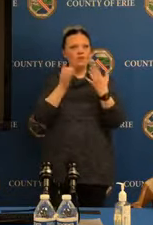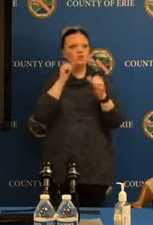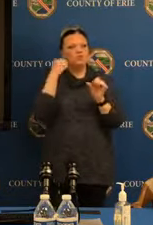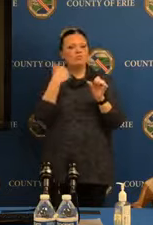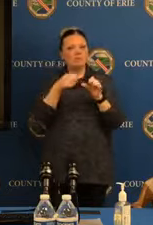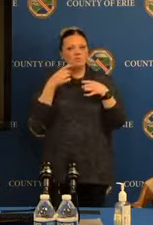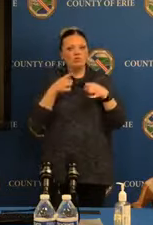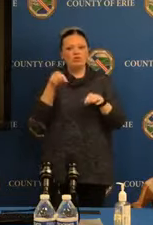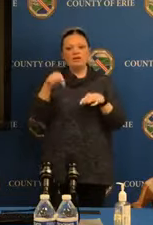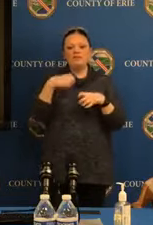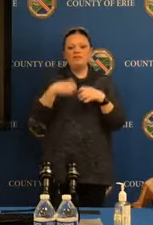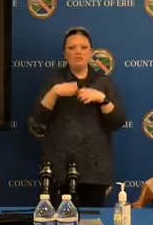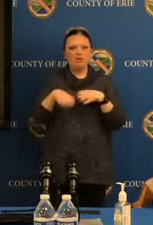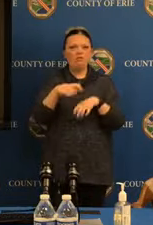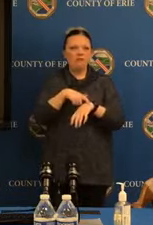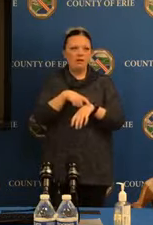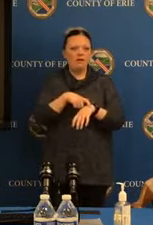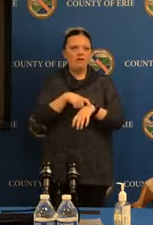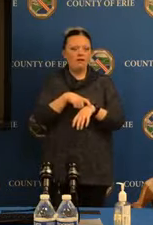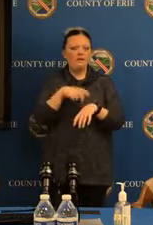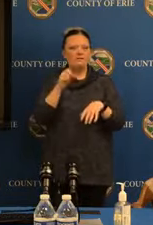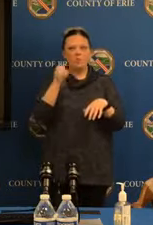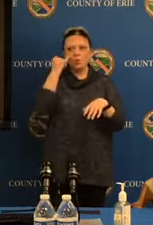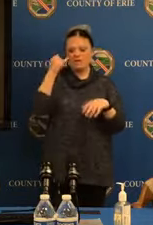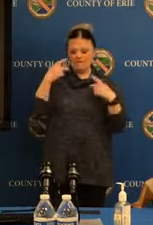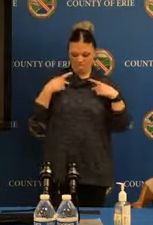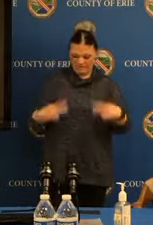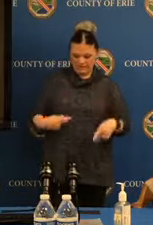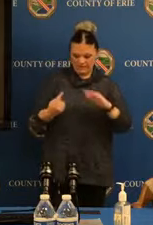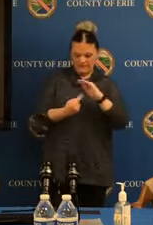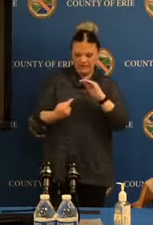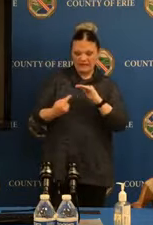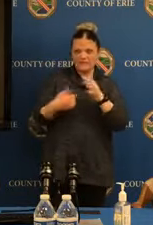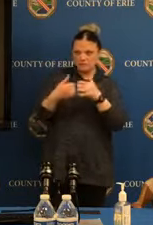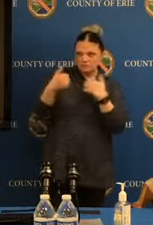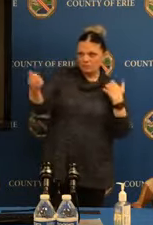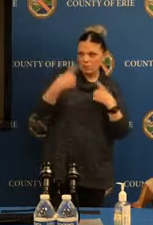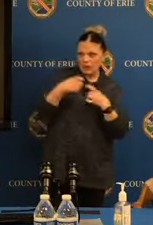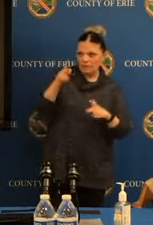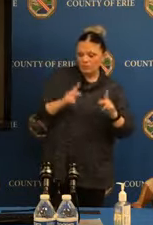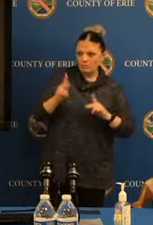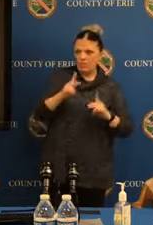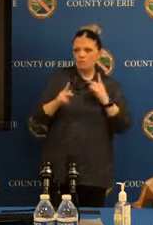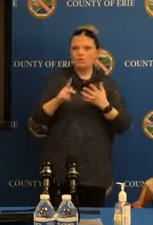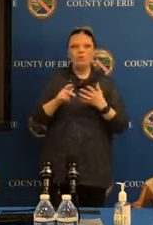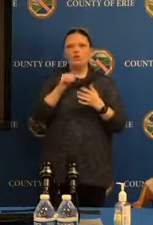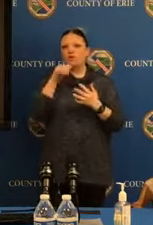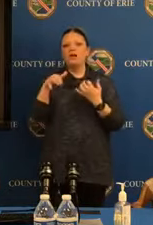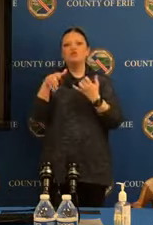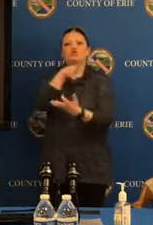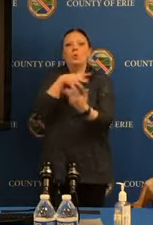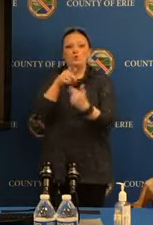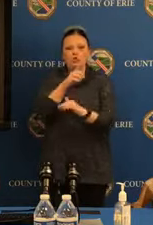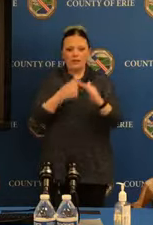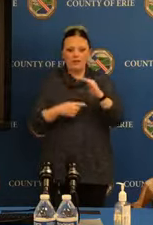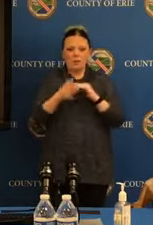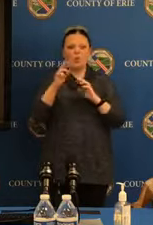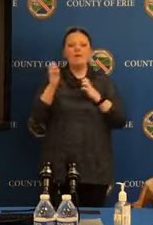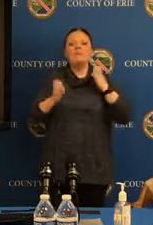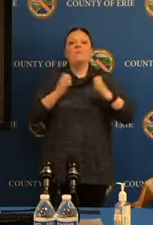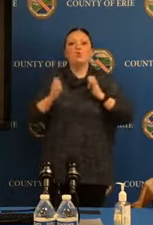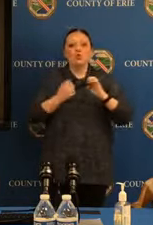remember during this difficult time as well. So even if we are physically isolated from one another, we are not socially isolated or